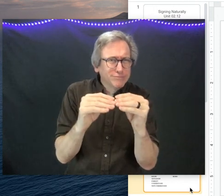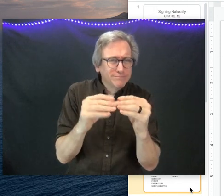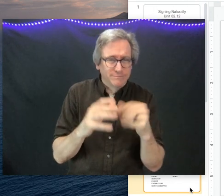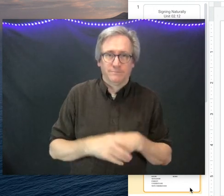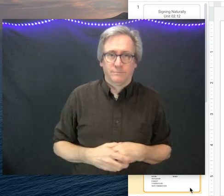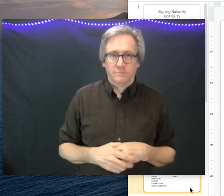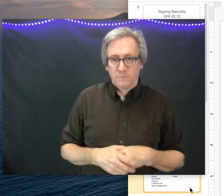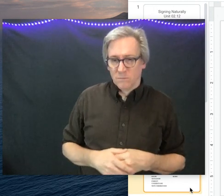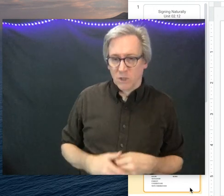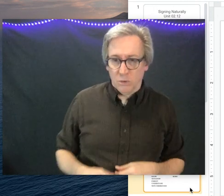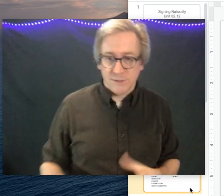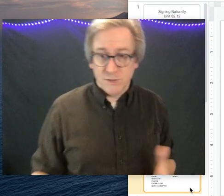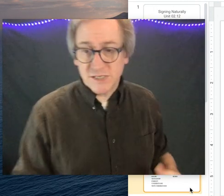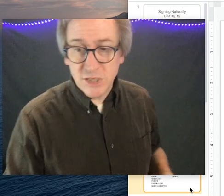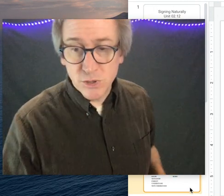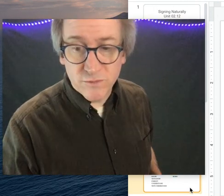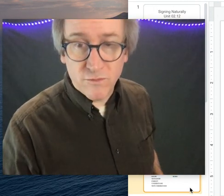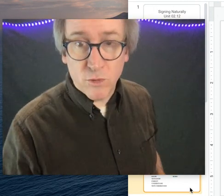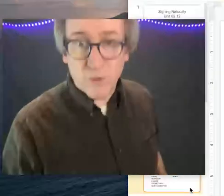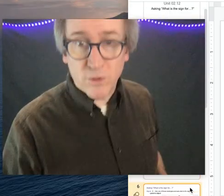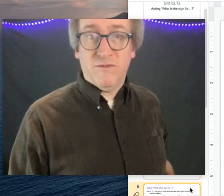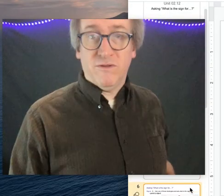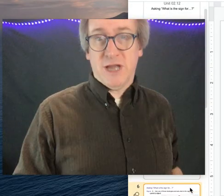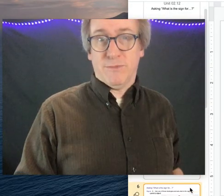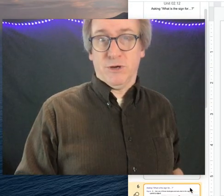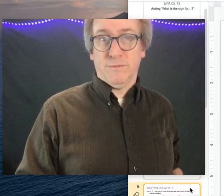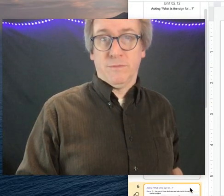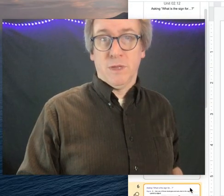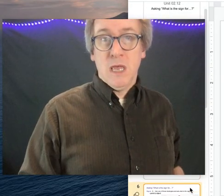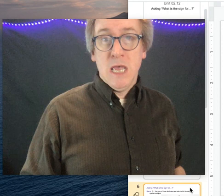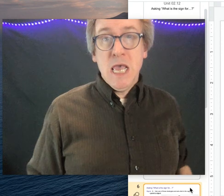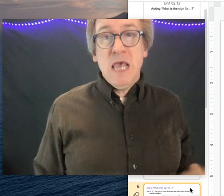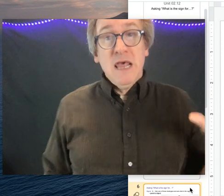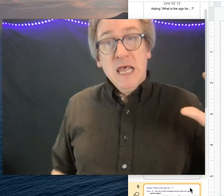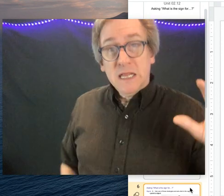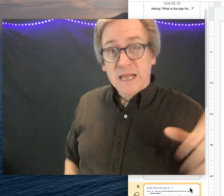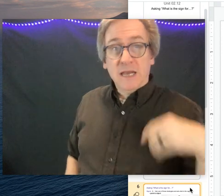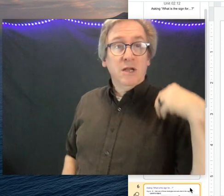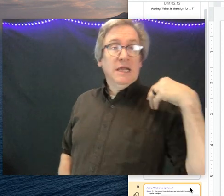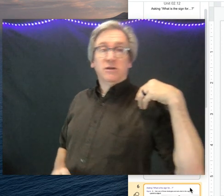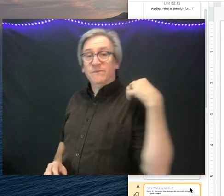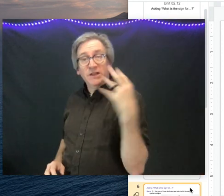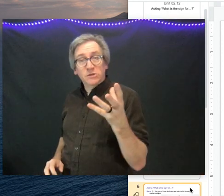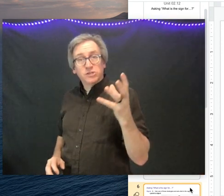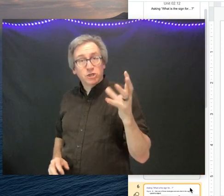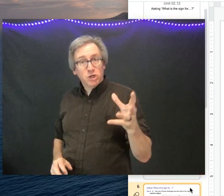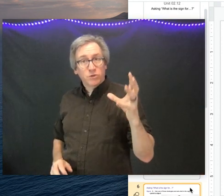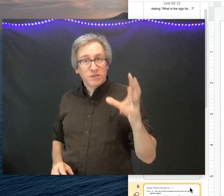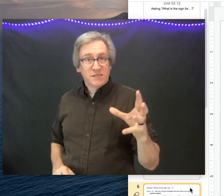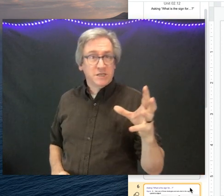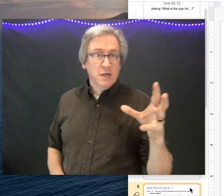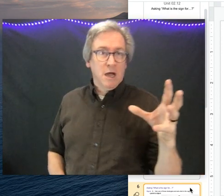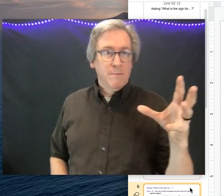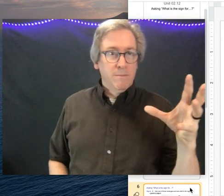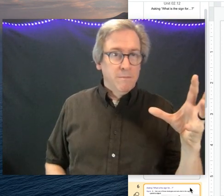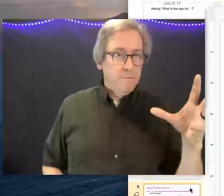Right. Cool. So that's useful vocab for this chapter. Then